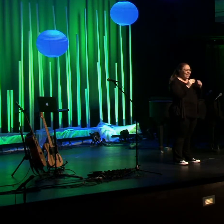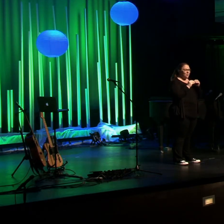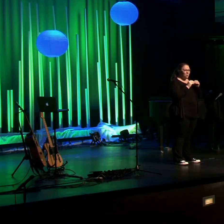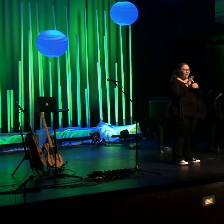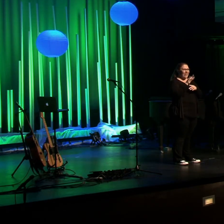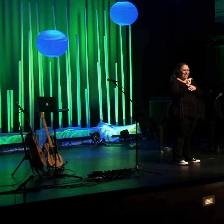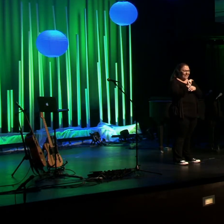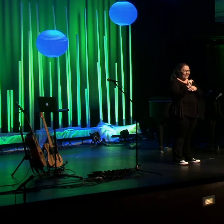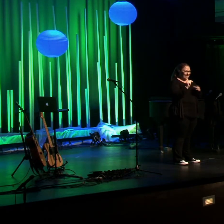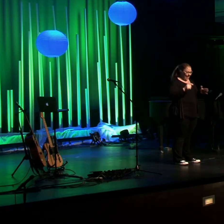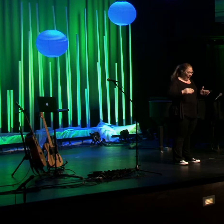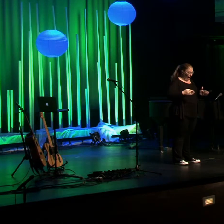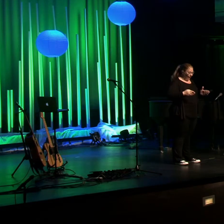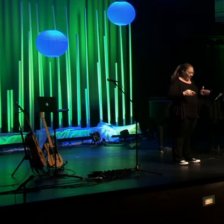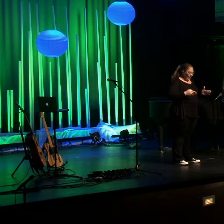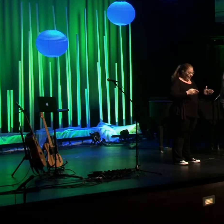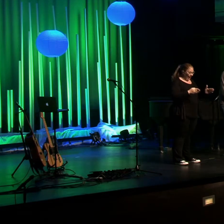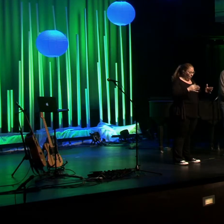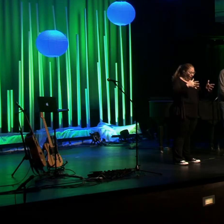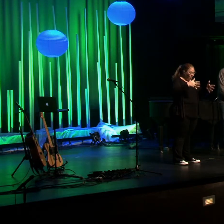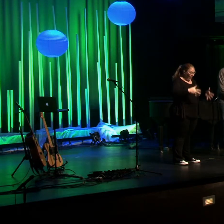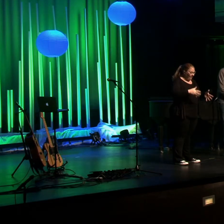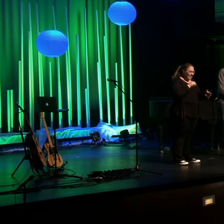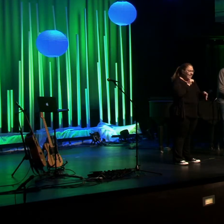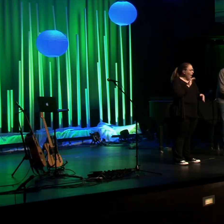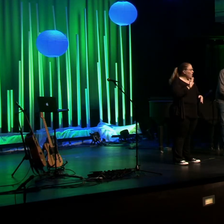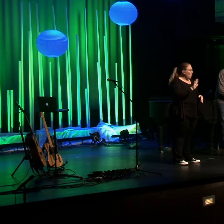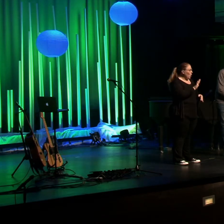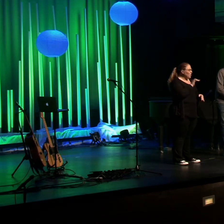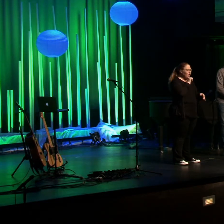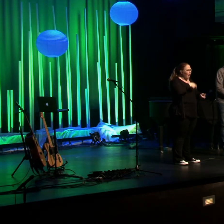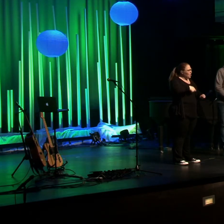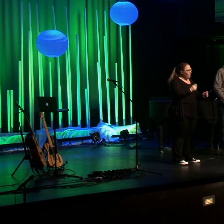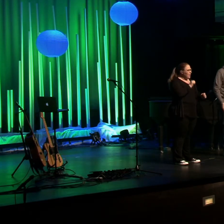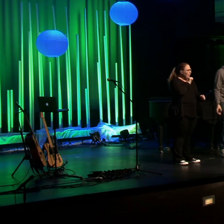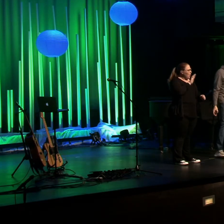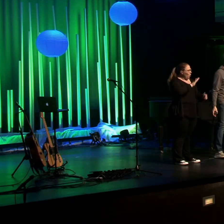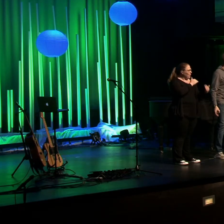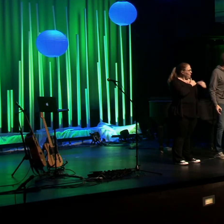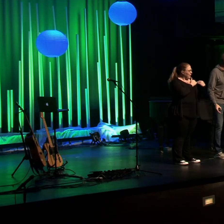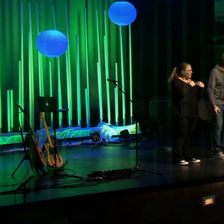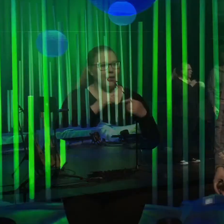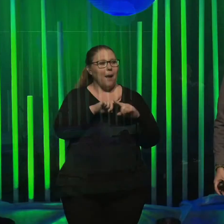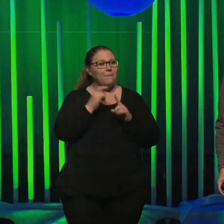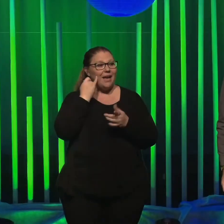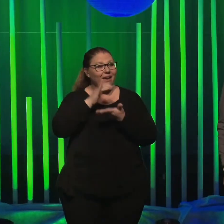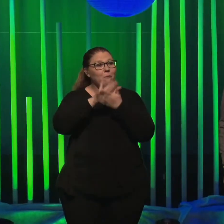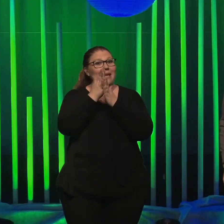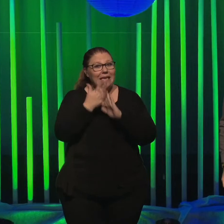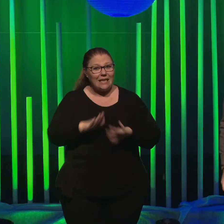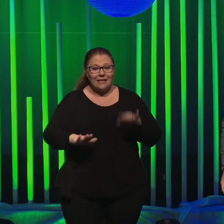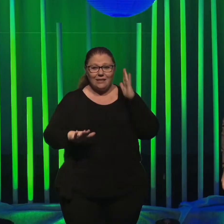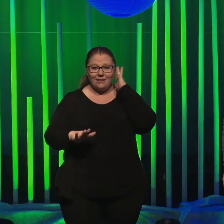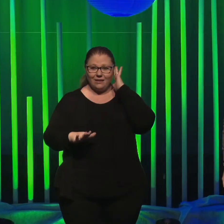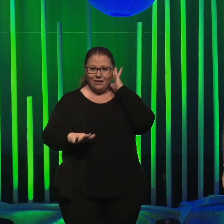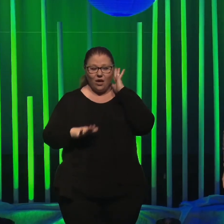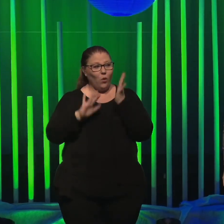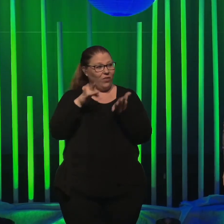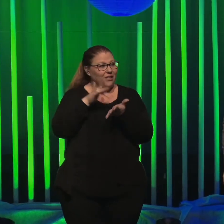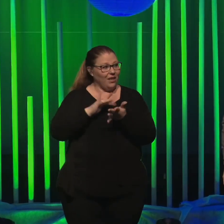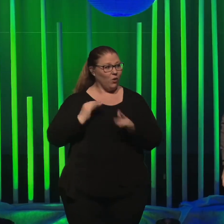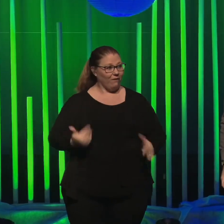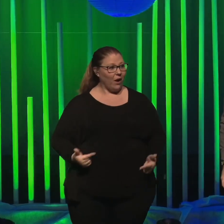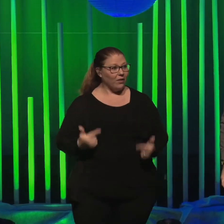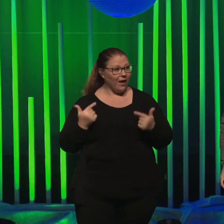sidewalk left, but it's not yours, so you're not going to shovel it. It's not your responsibility. But if peace was at the center of our